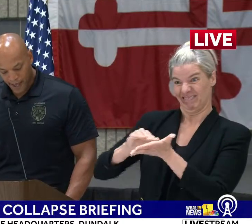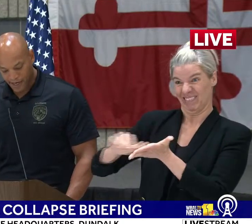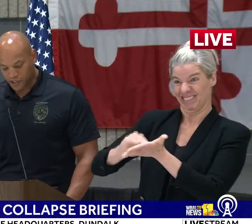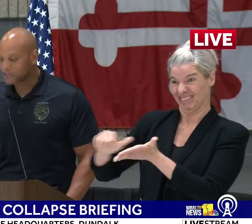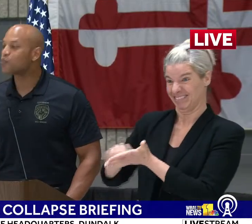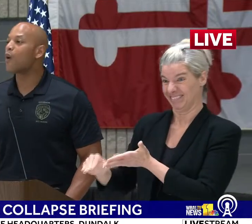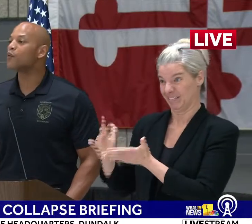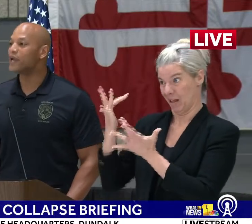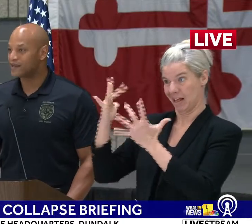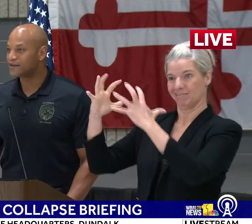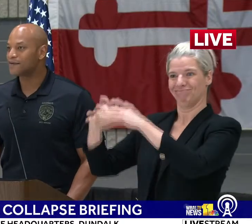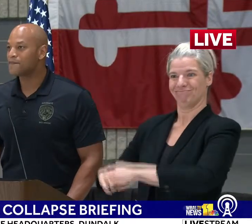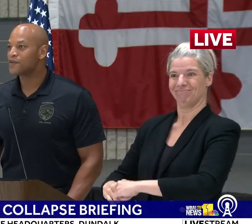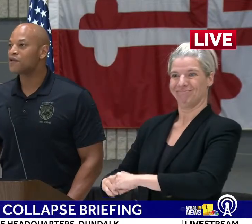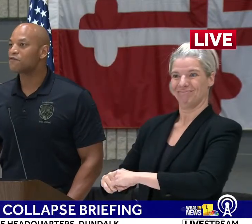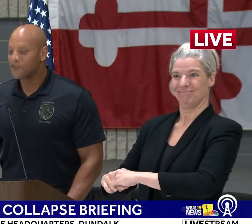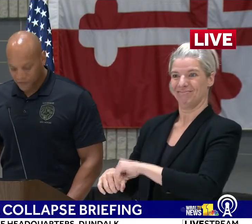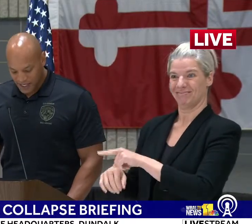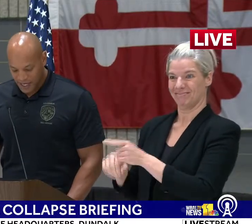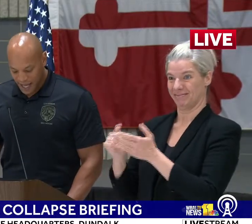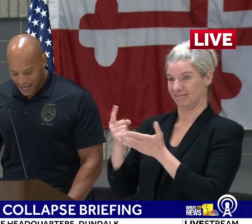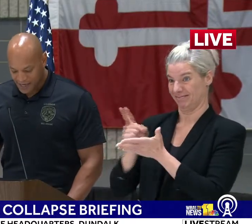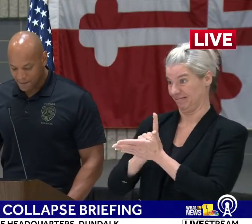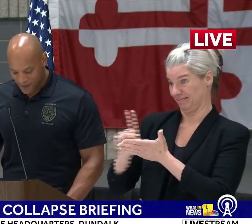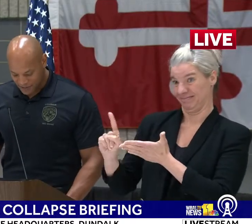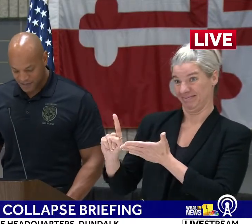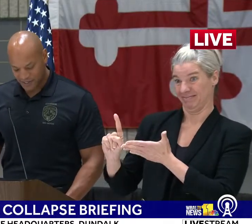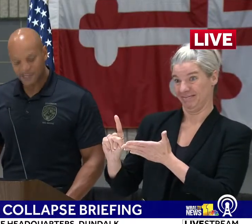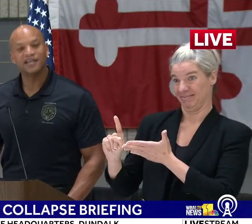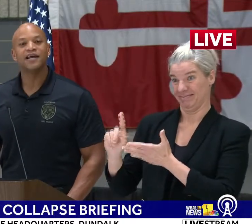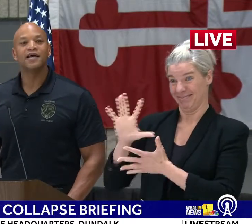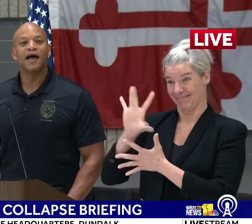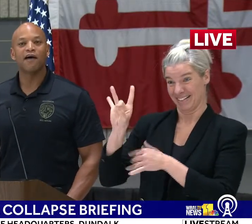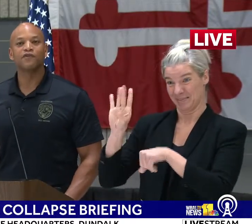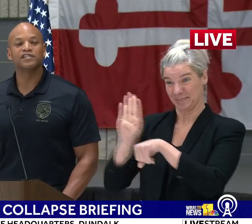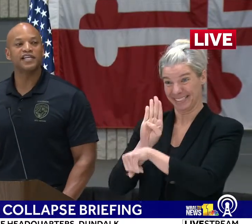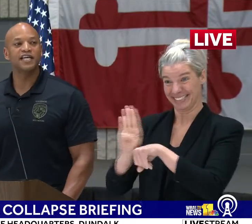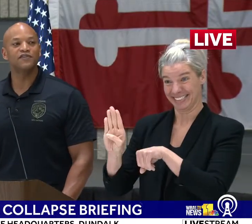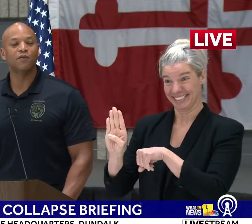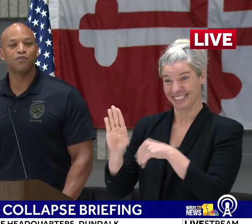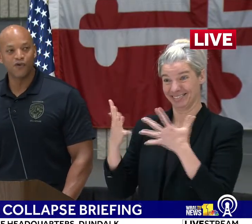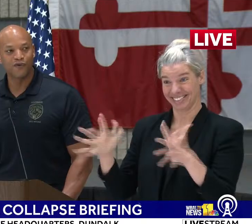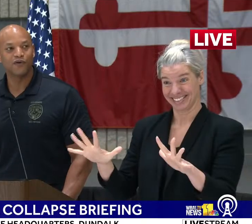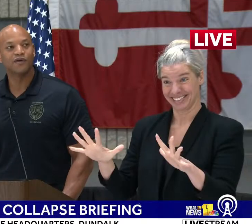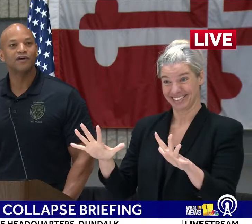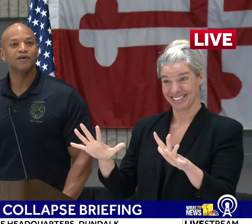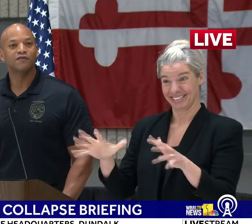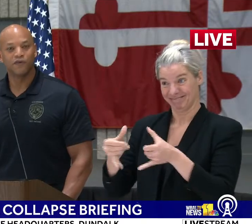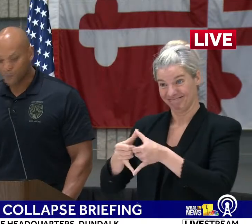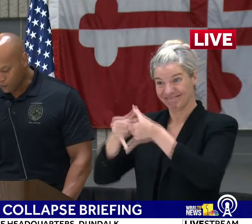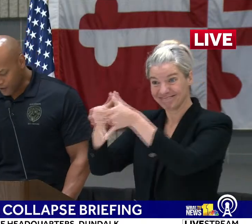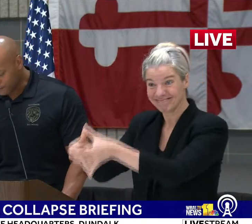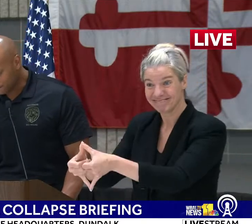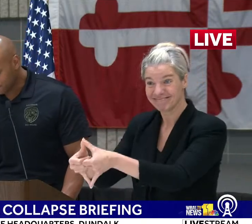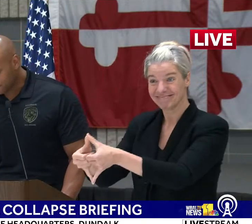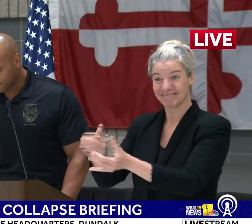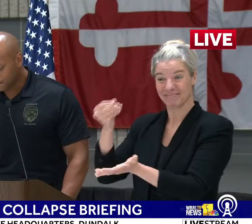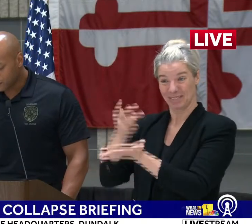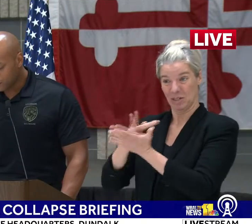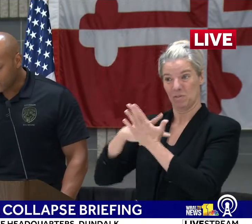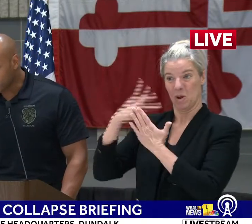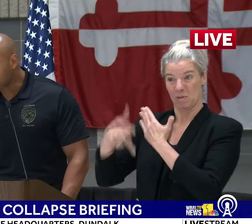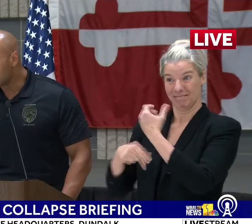collapse. And in just 1 week, 58 businesses have received approval for the